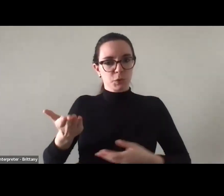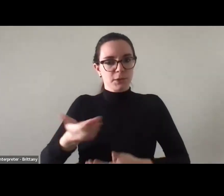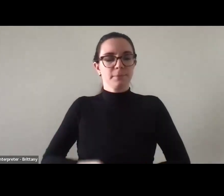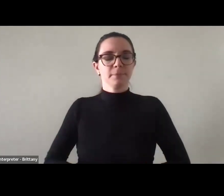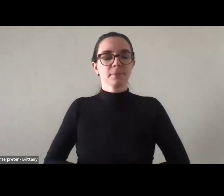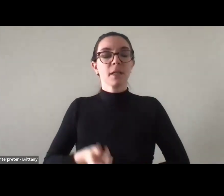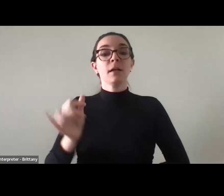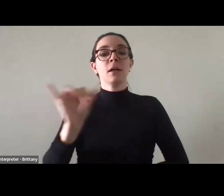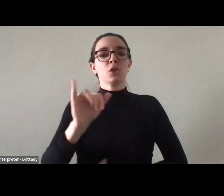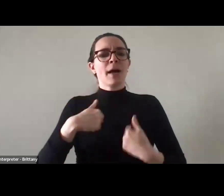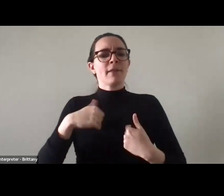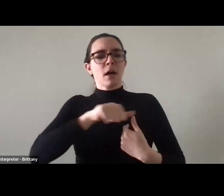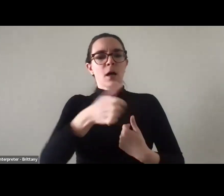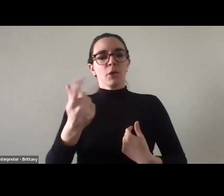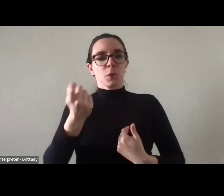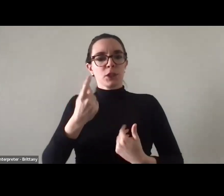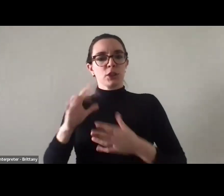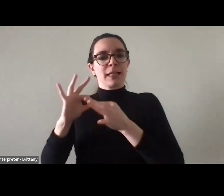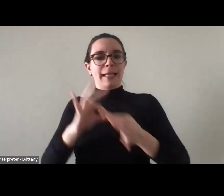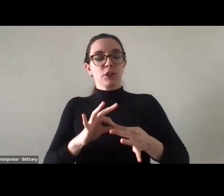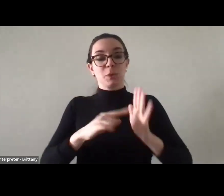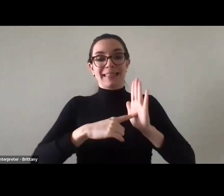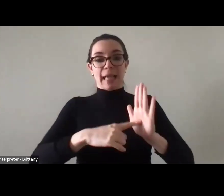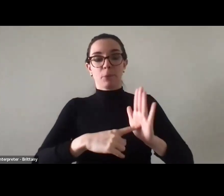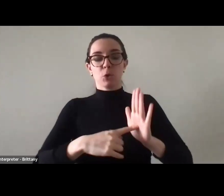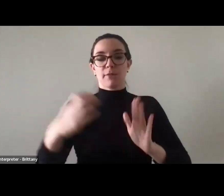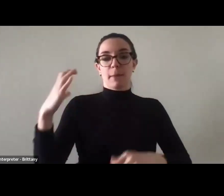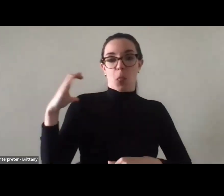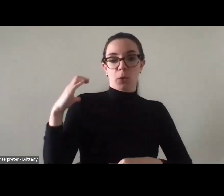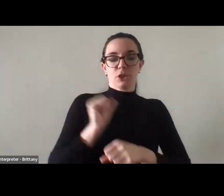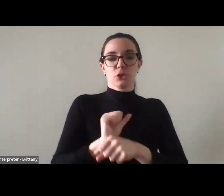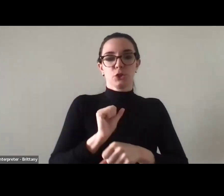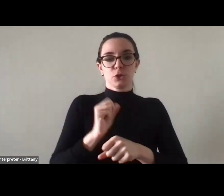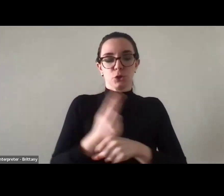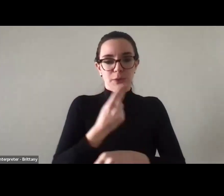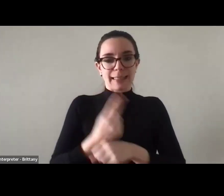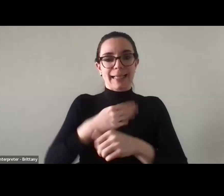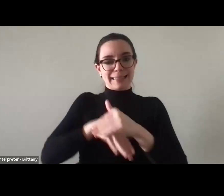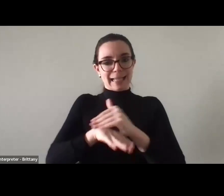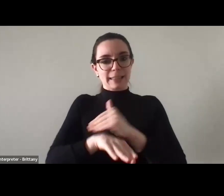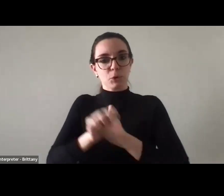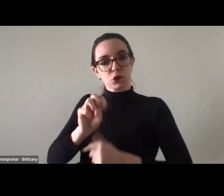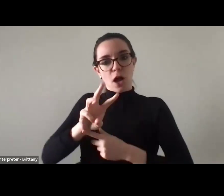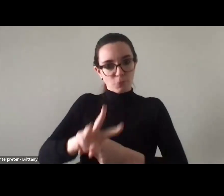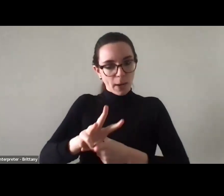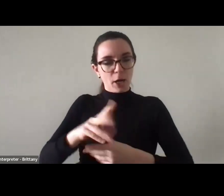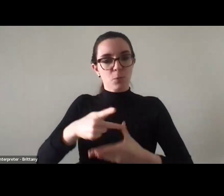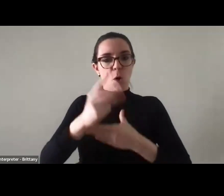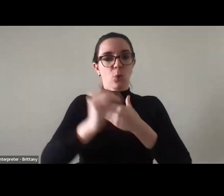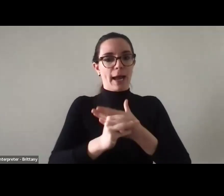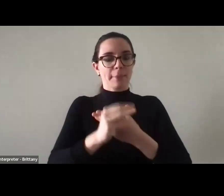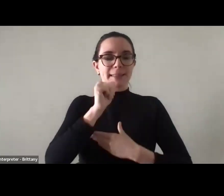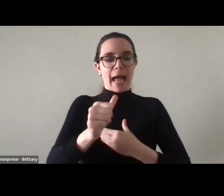There's also a question about examples of employers using inaccessible software programs that are not easily replaced with